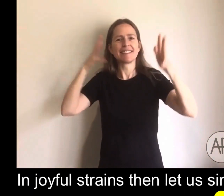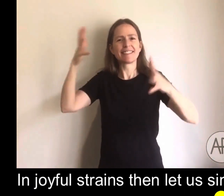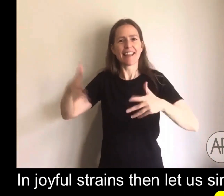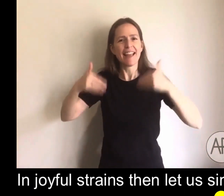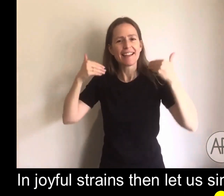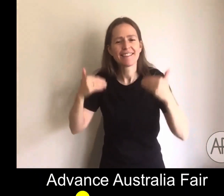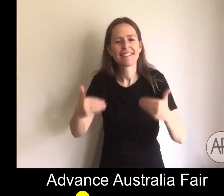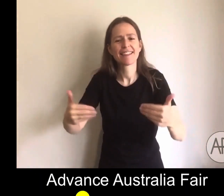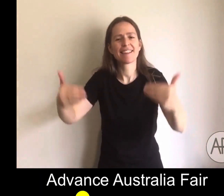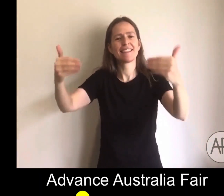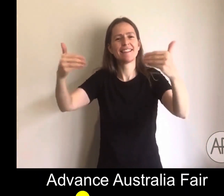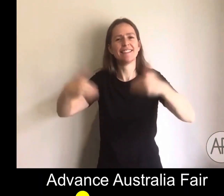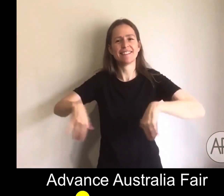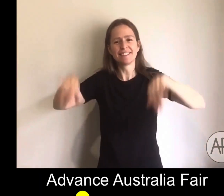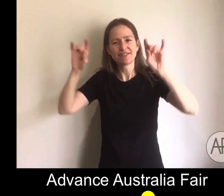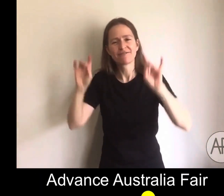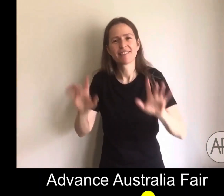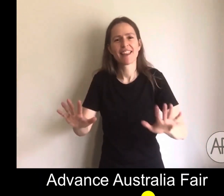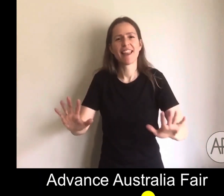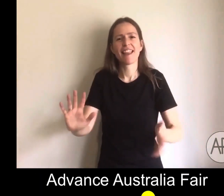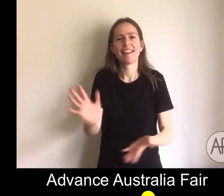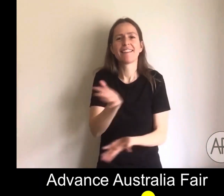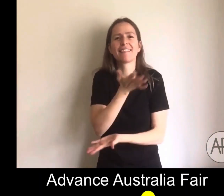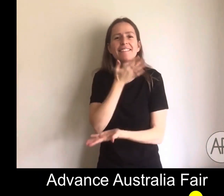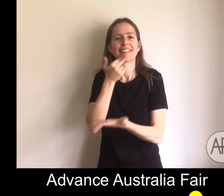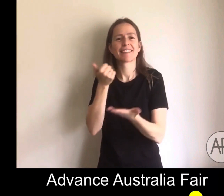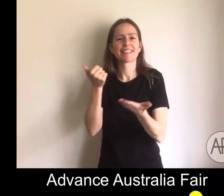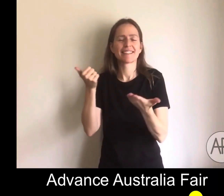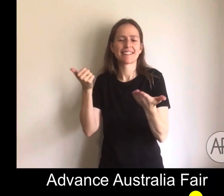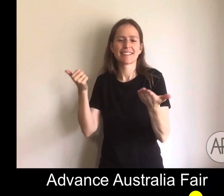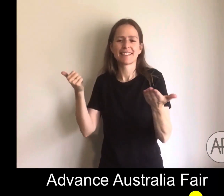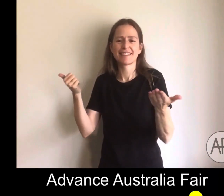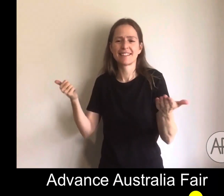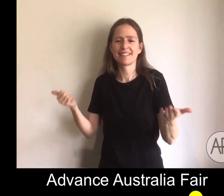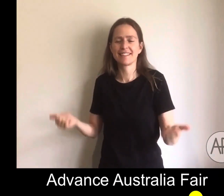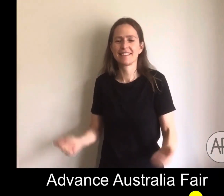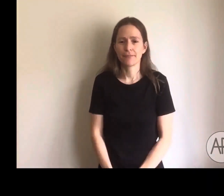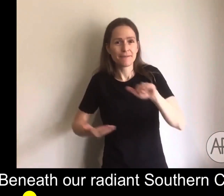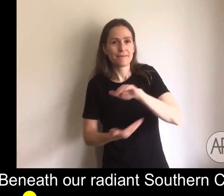sing, advance a splendid fame.